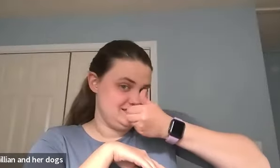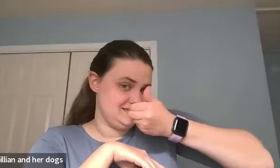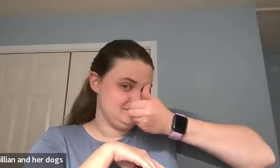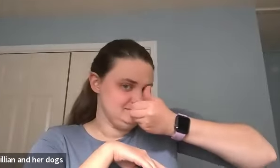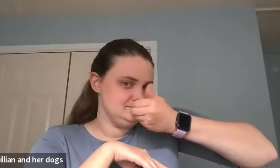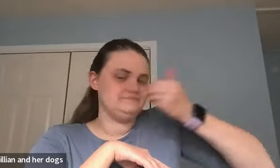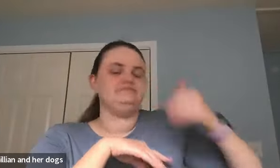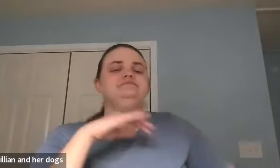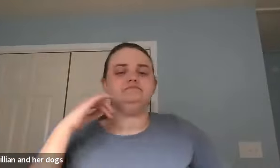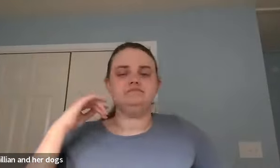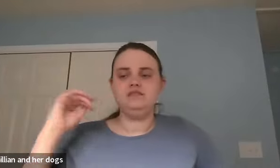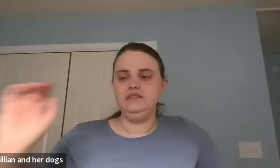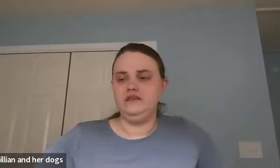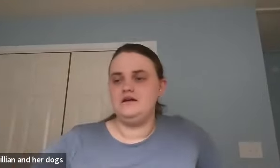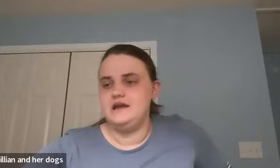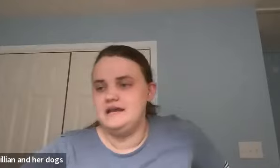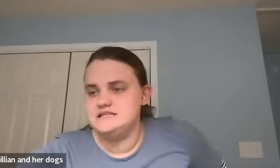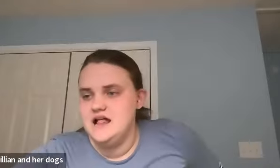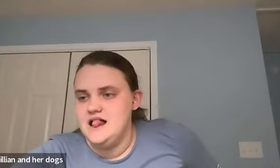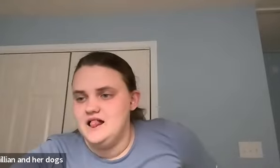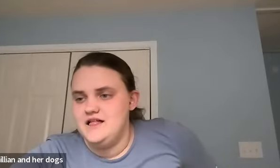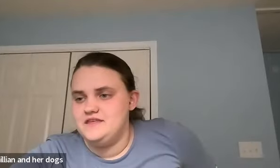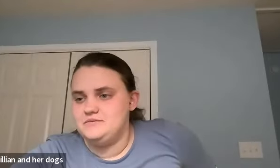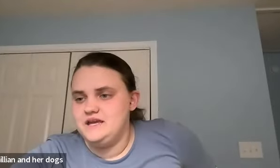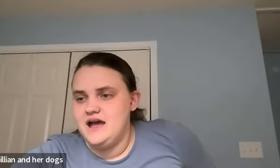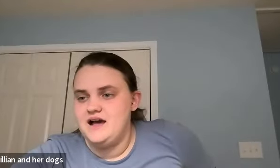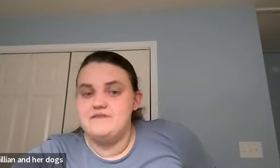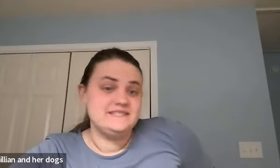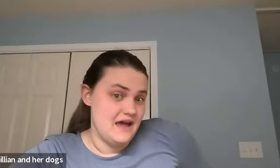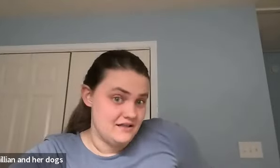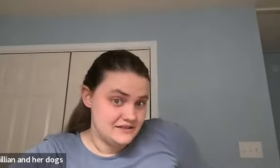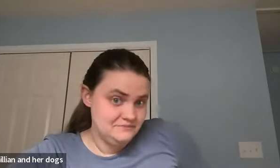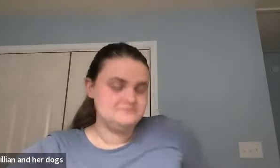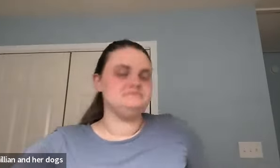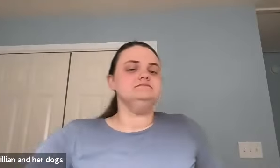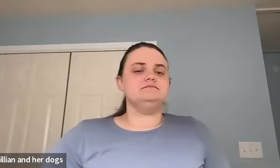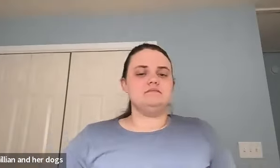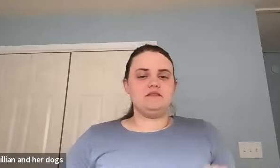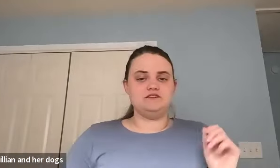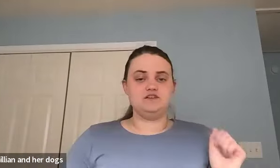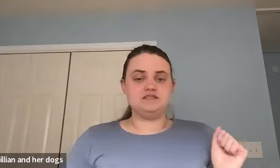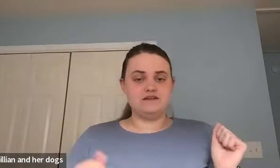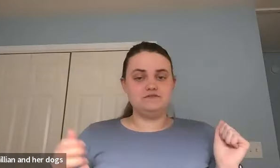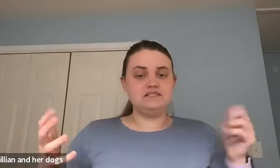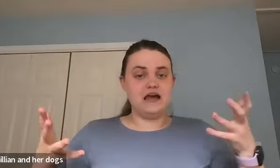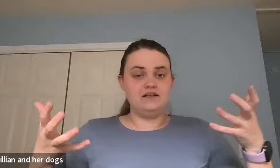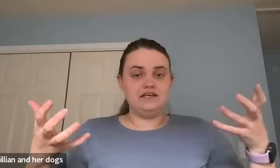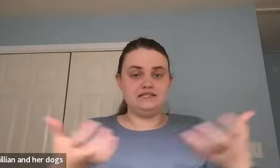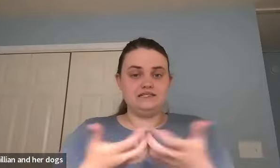pizza. All right. Then we have salad. So the sign for salad is